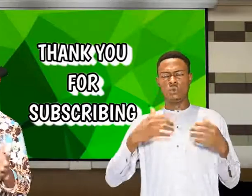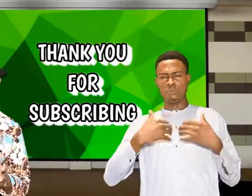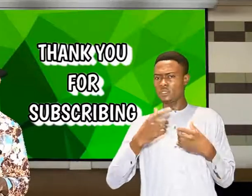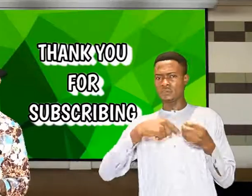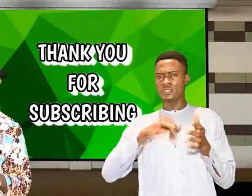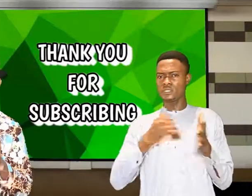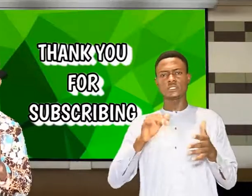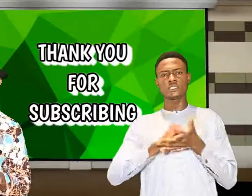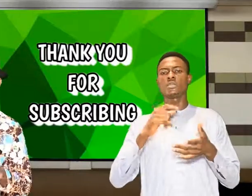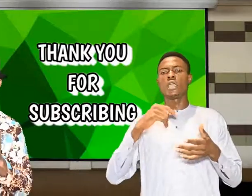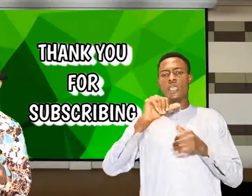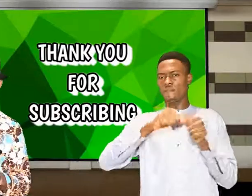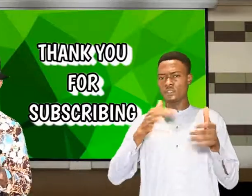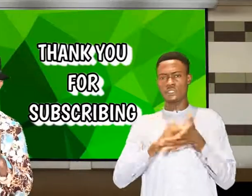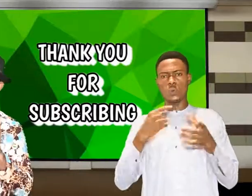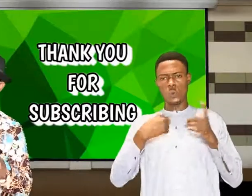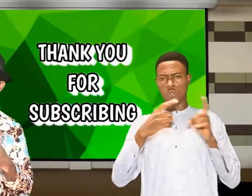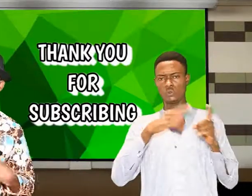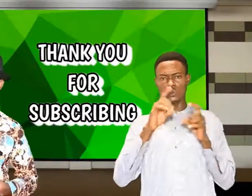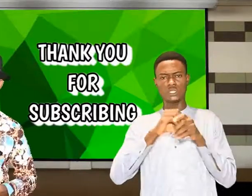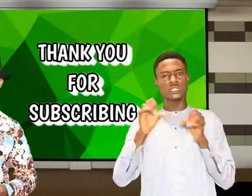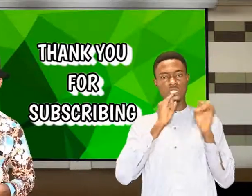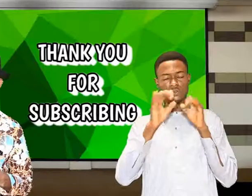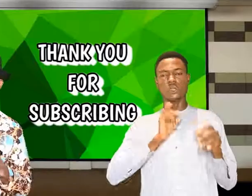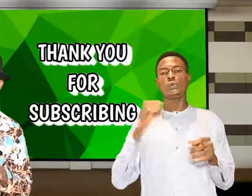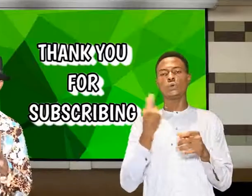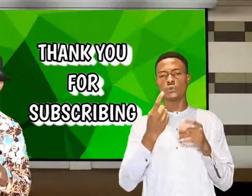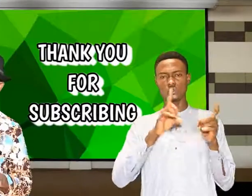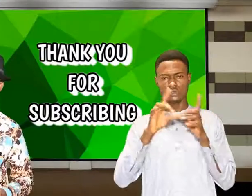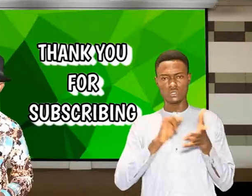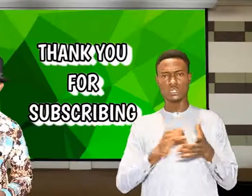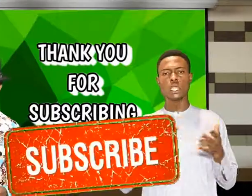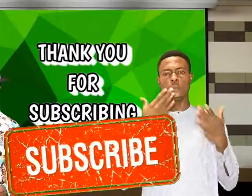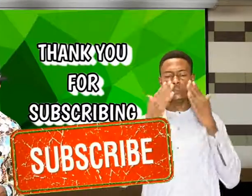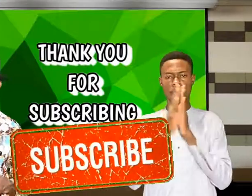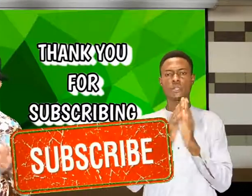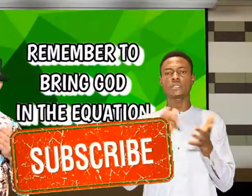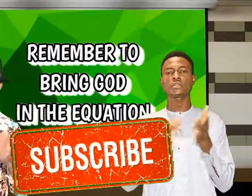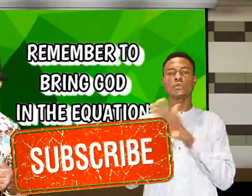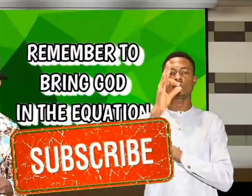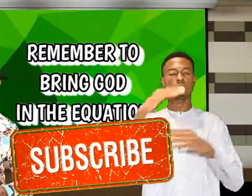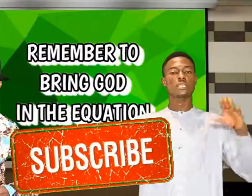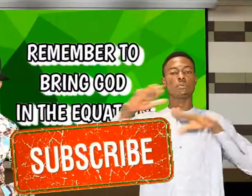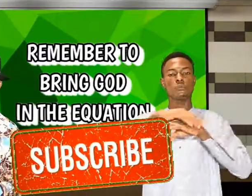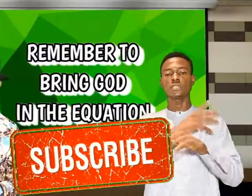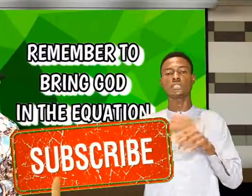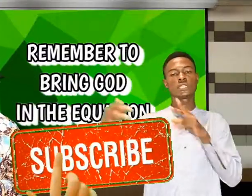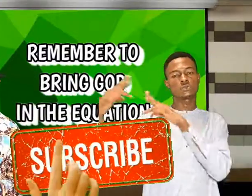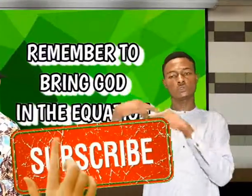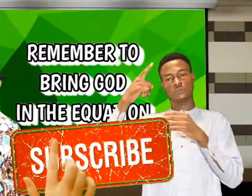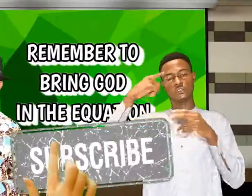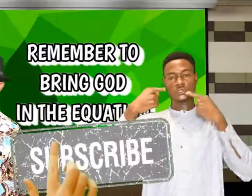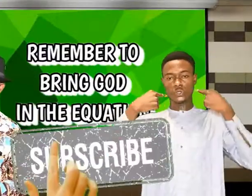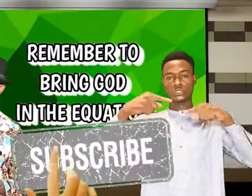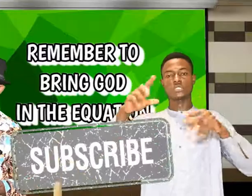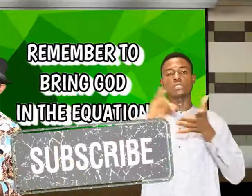that in everything that we do in acing the interview, I always believe that God is above and God is responsible also for the